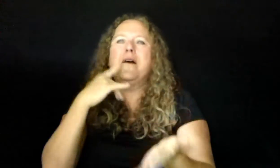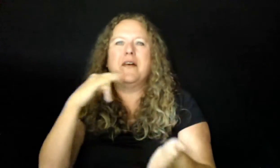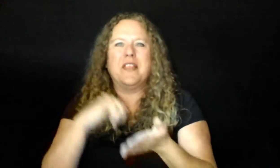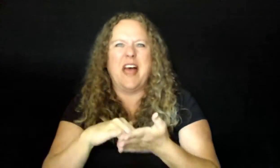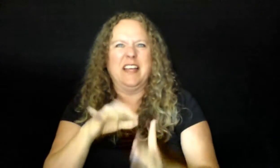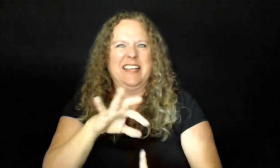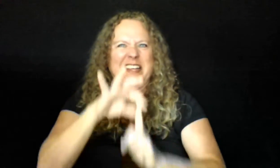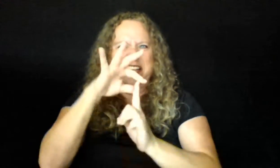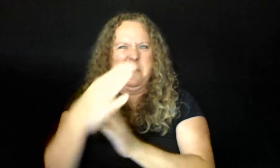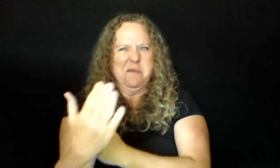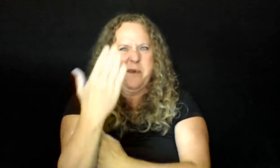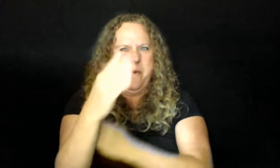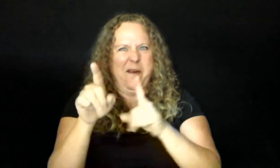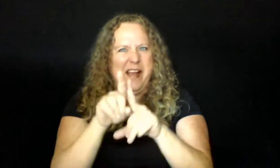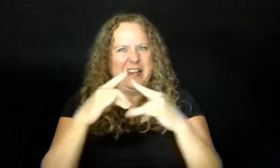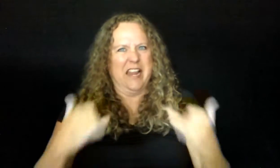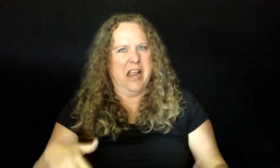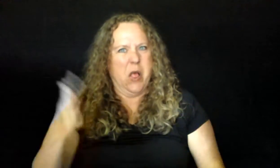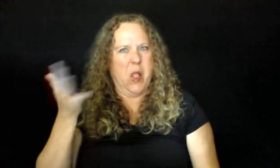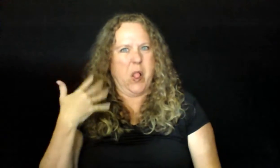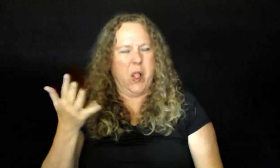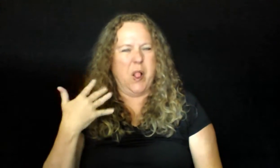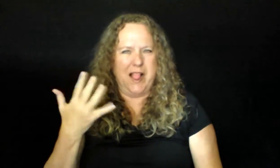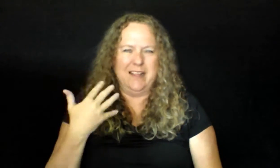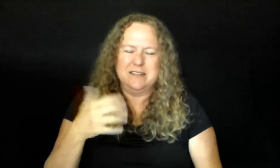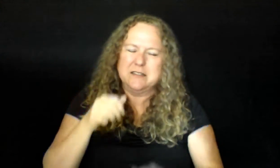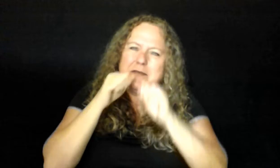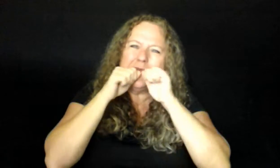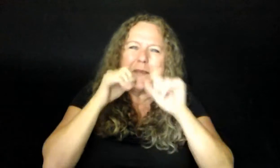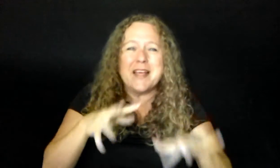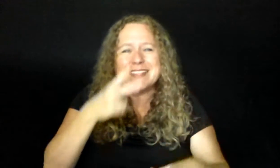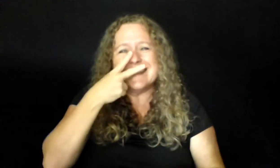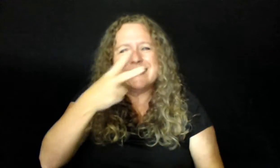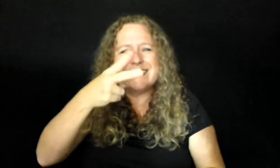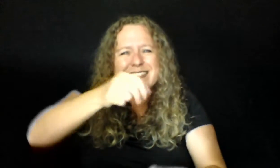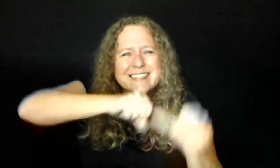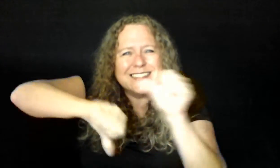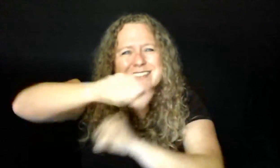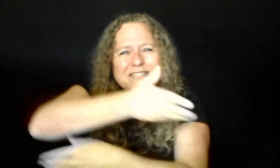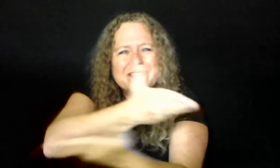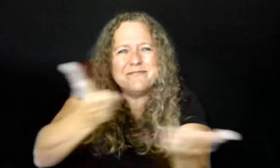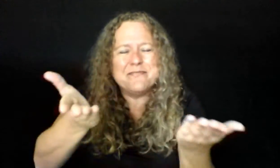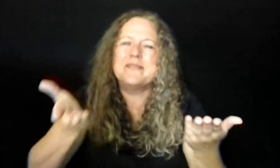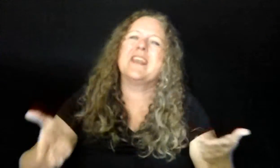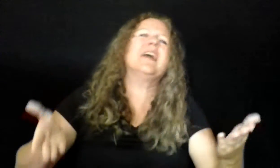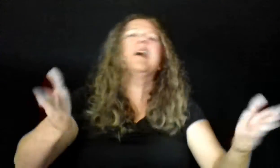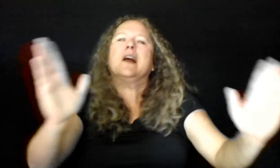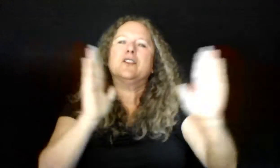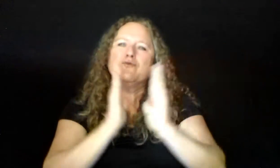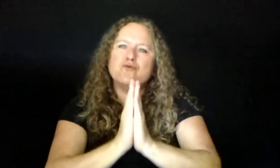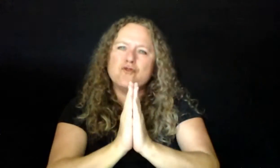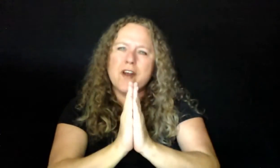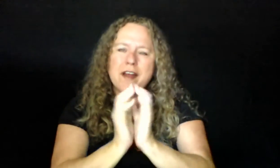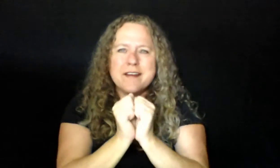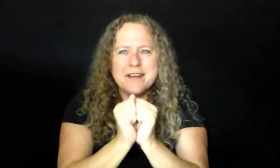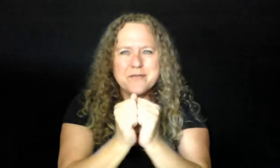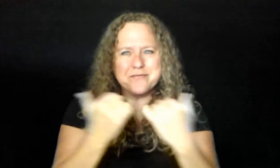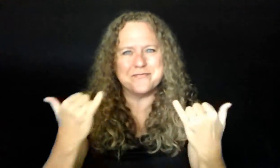this. And it is such a blessing to see each and every one of you. I'm going to take a moment to pray for you and pray for those who need to pray. Let's